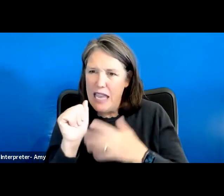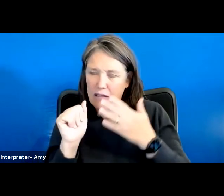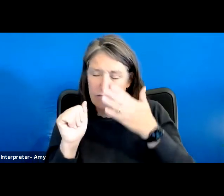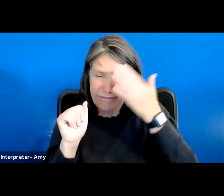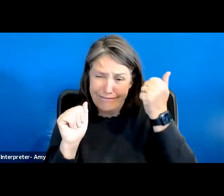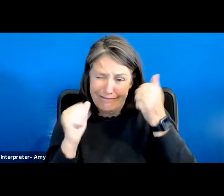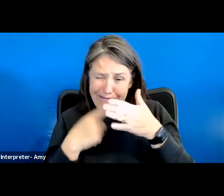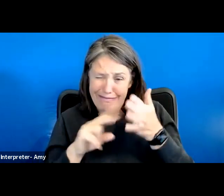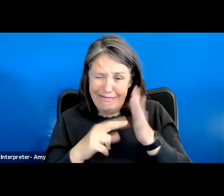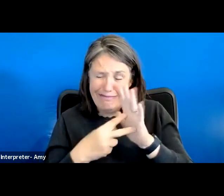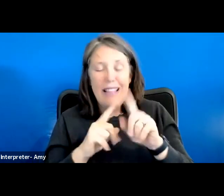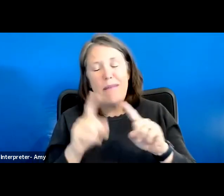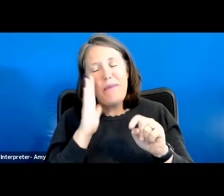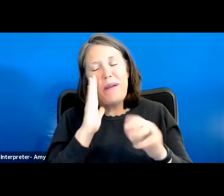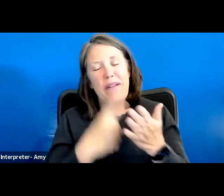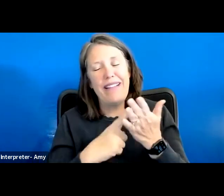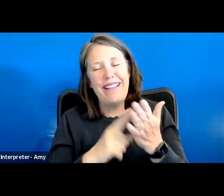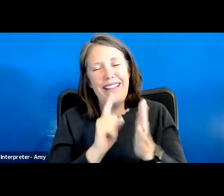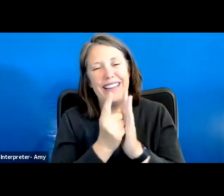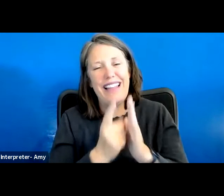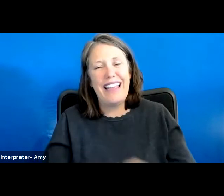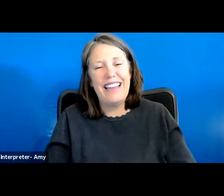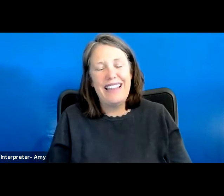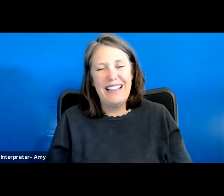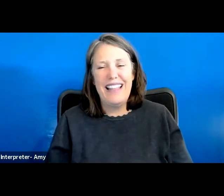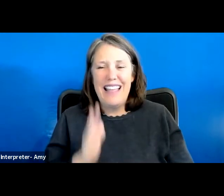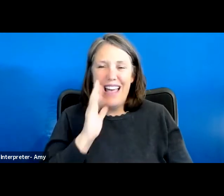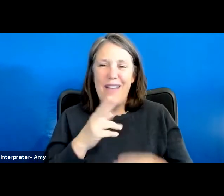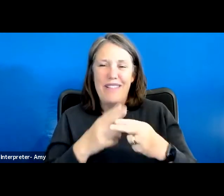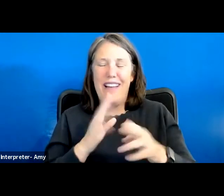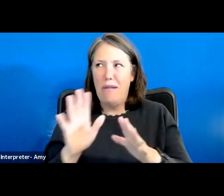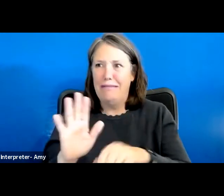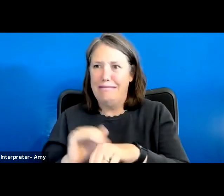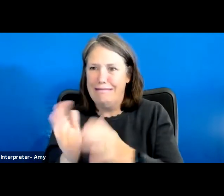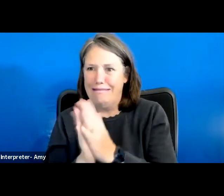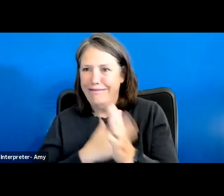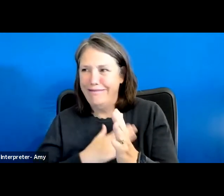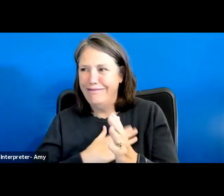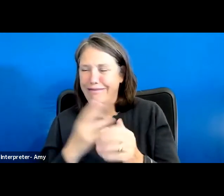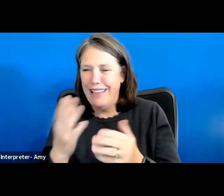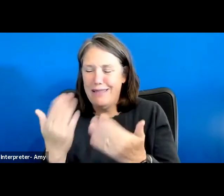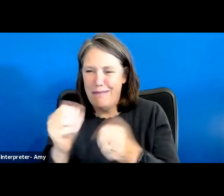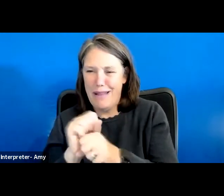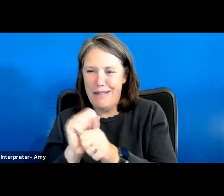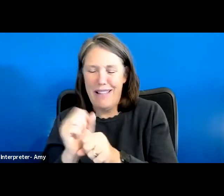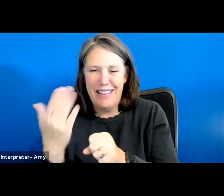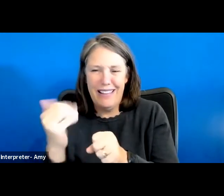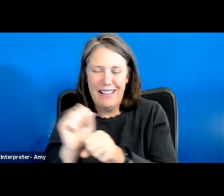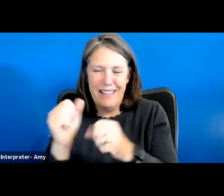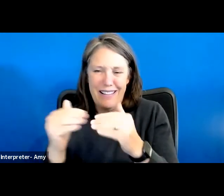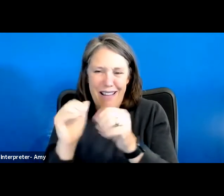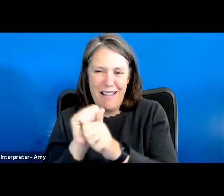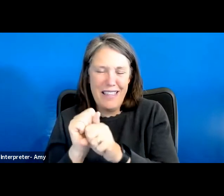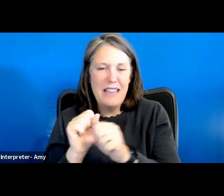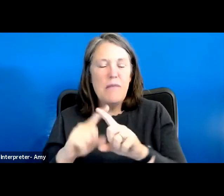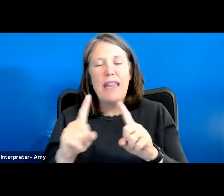and but we'll get into that in a second. So I'll call on my colleagues. But it's basically the